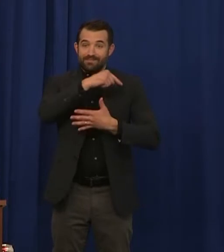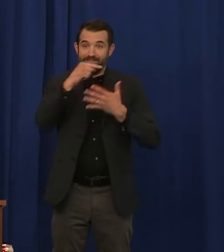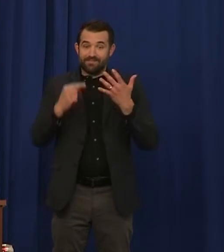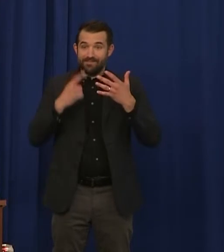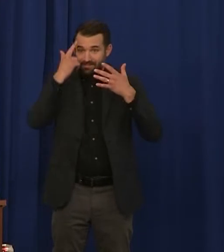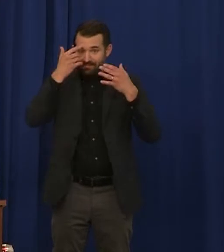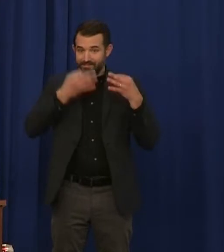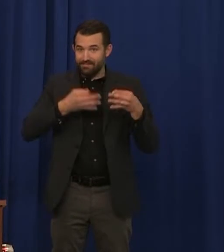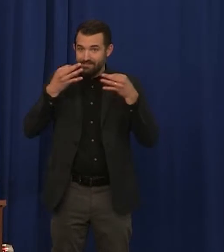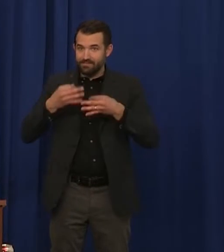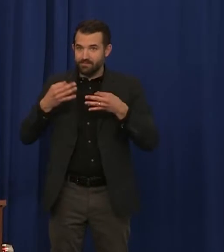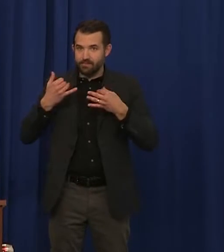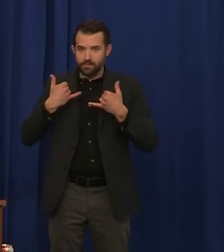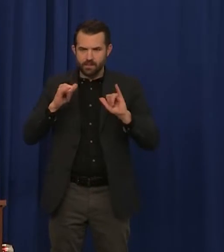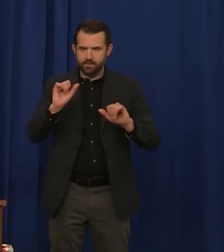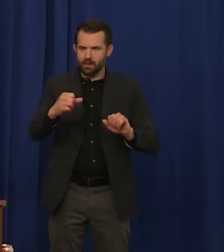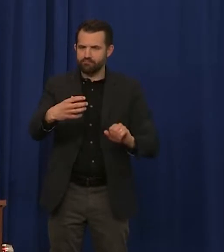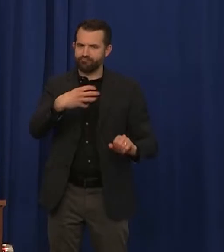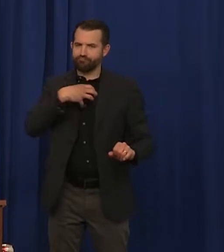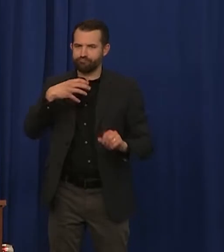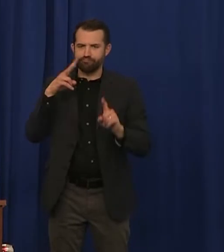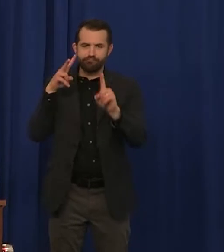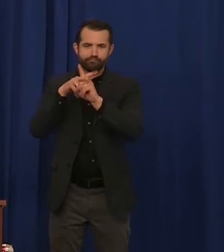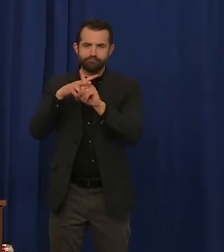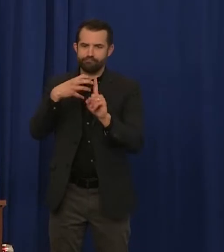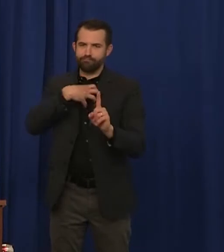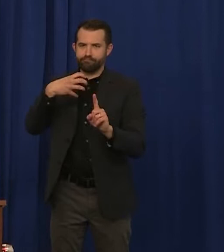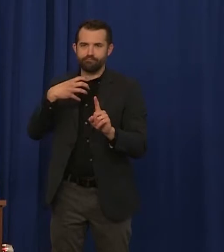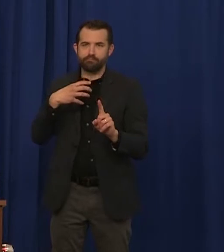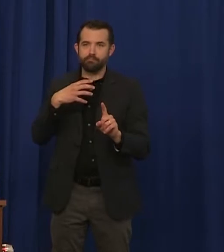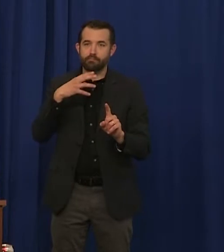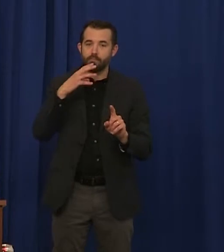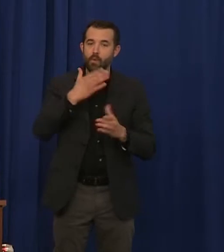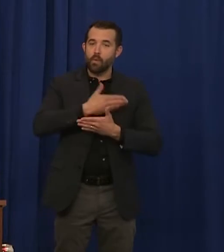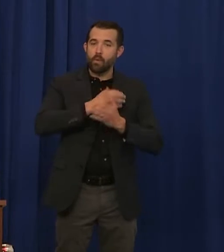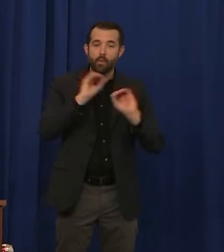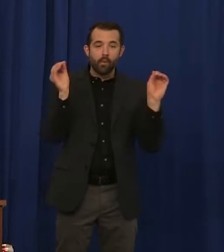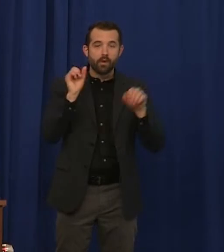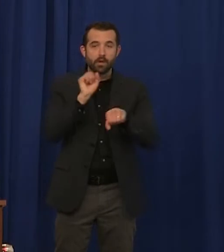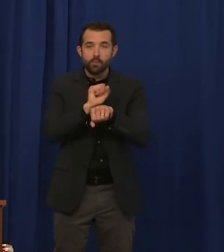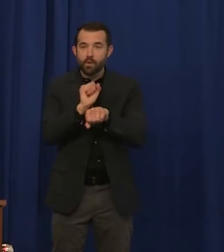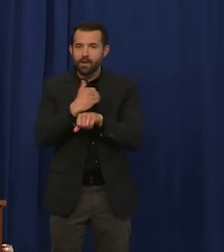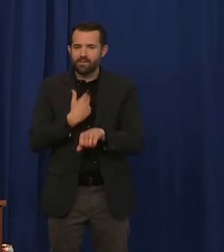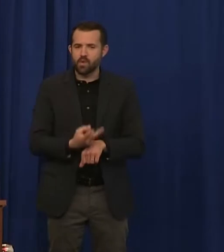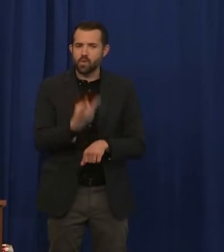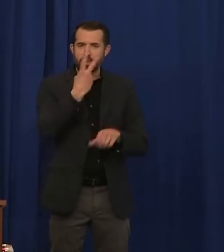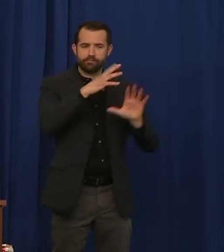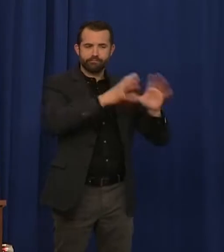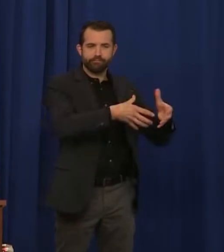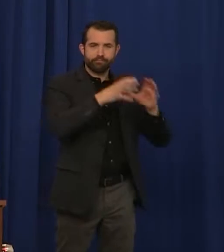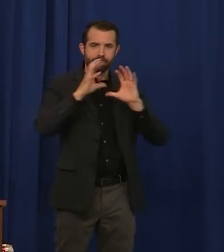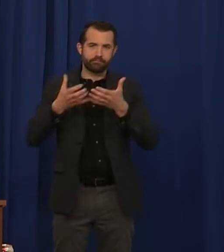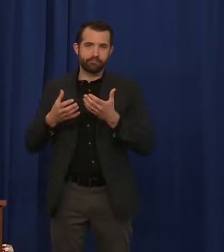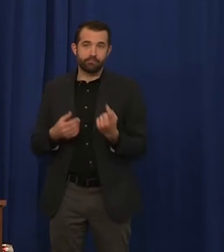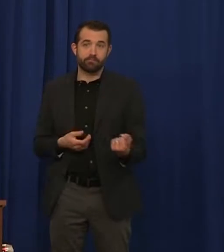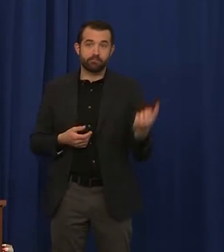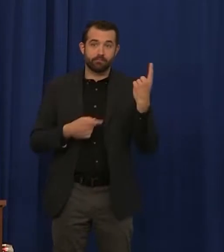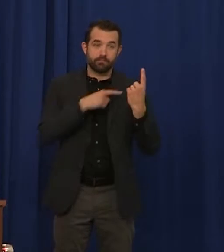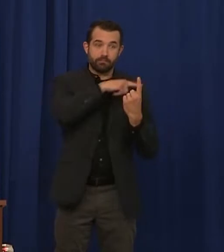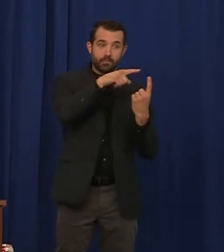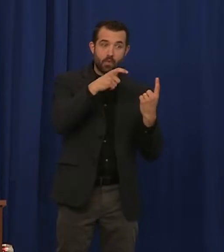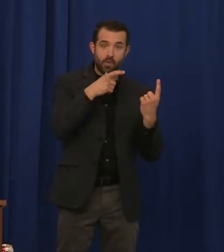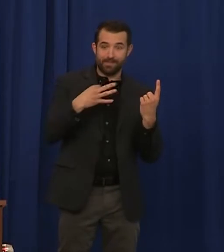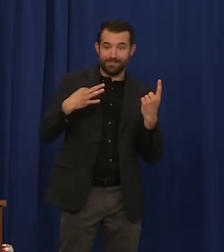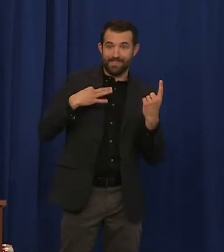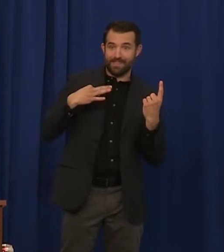appeals process. Unemployment claims involve two parties, the person applying for benefits and the employer for which that